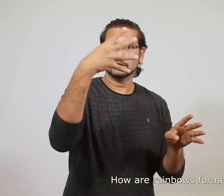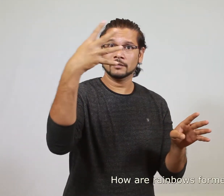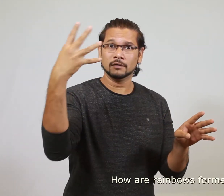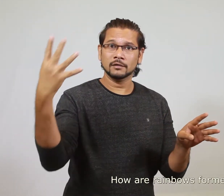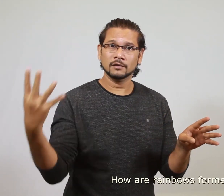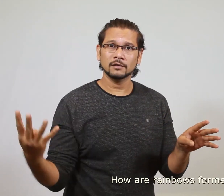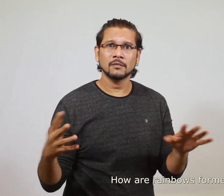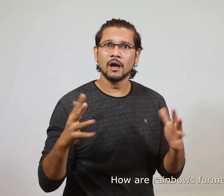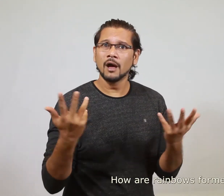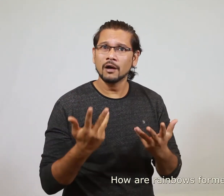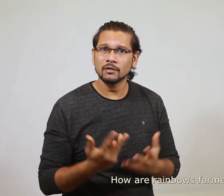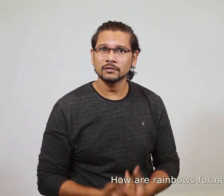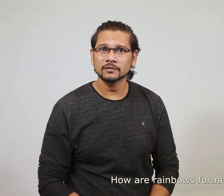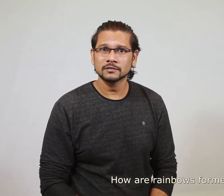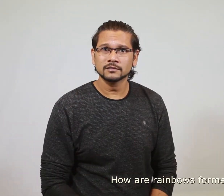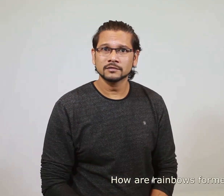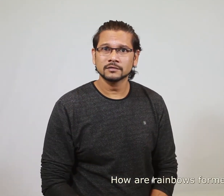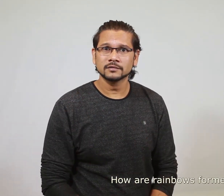How are rainbows formed?